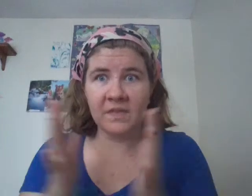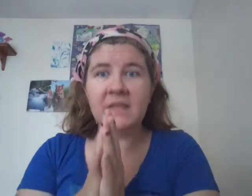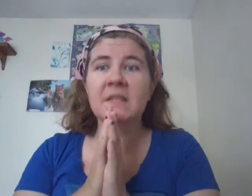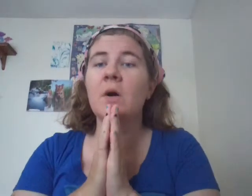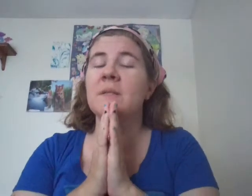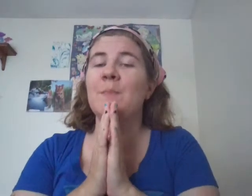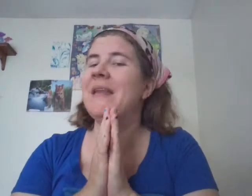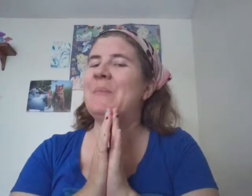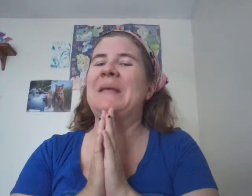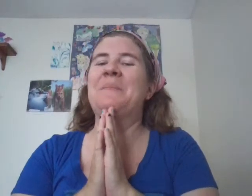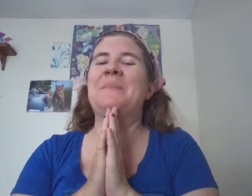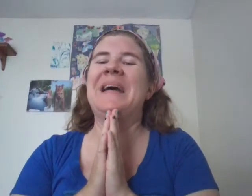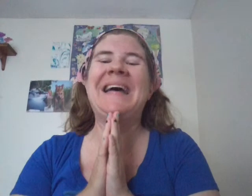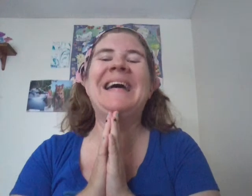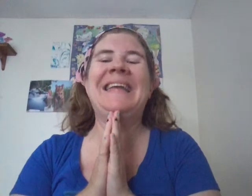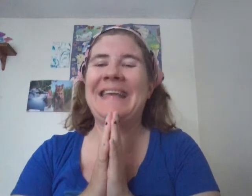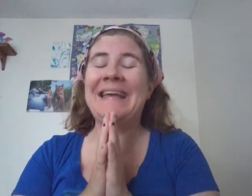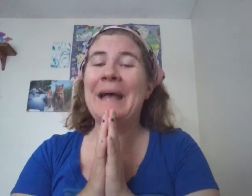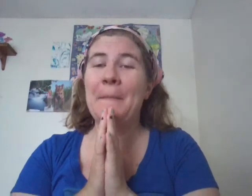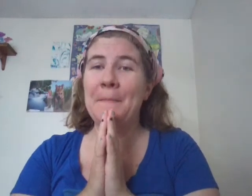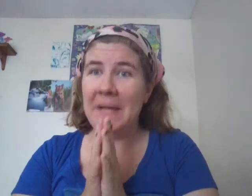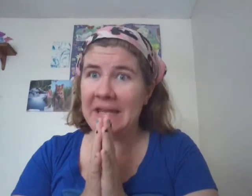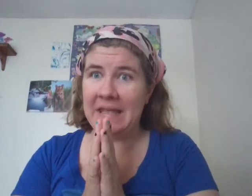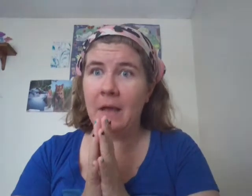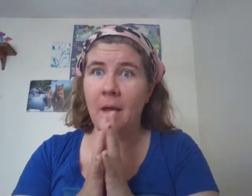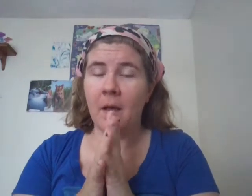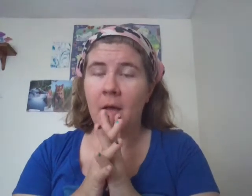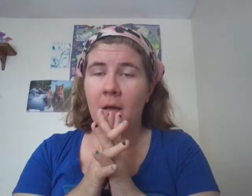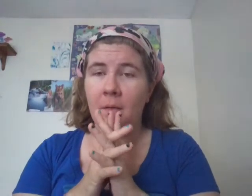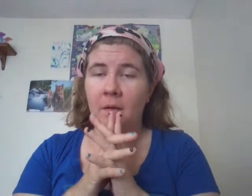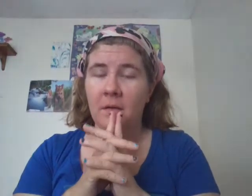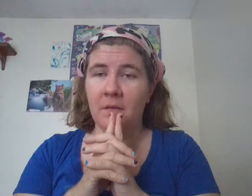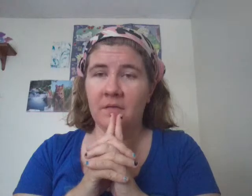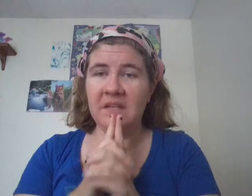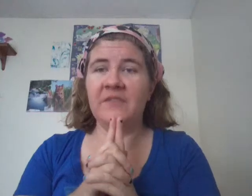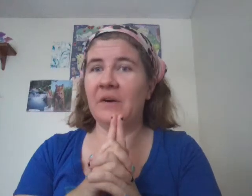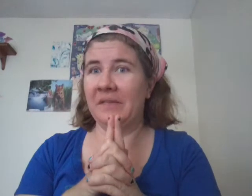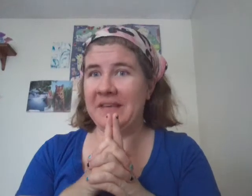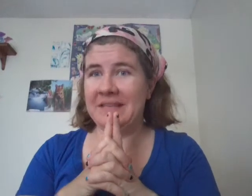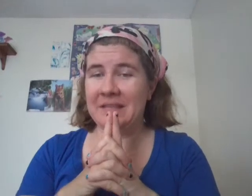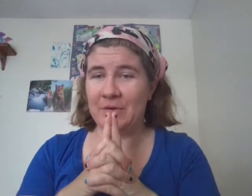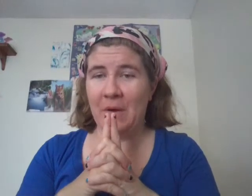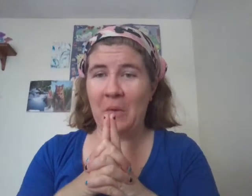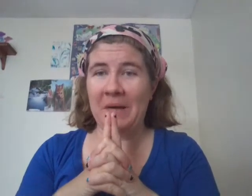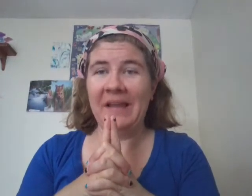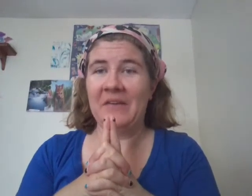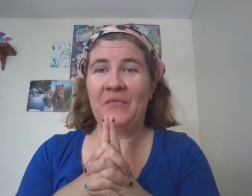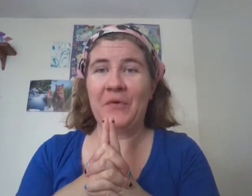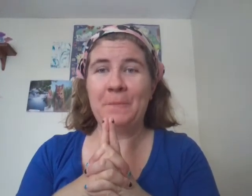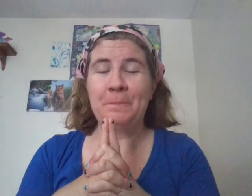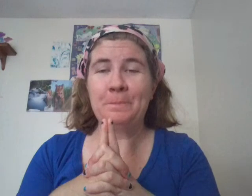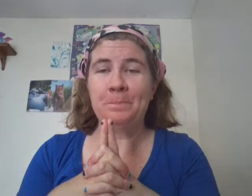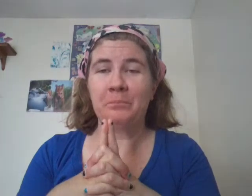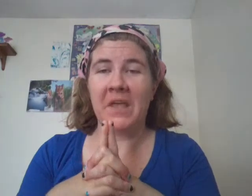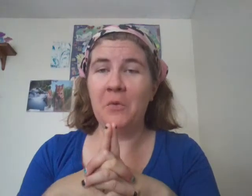This has caused many, many, many, many difficulties throughout my life. Can